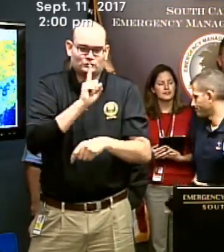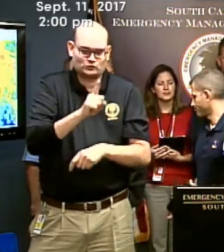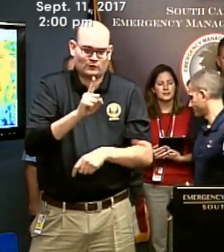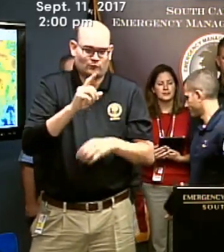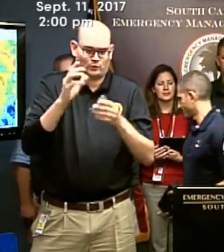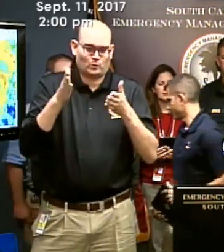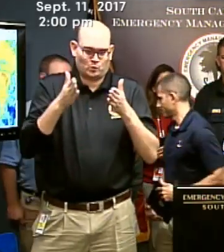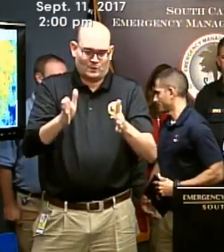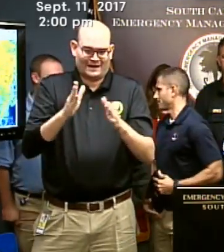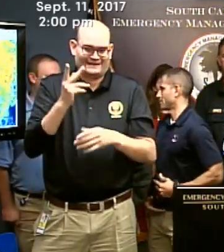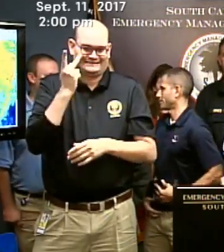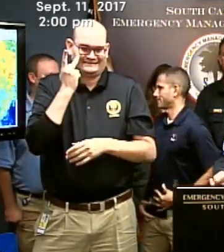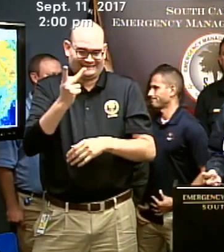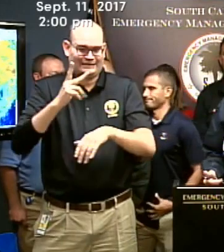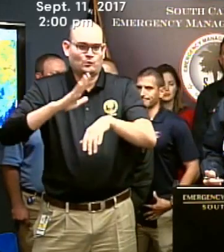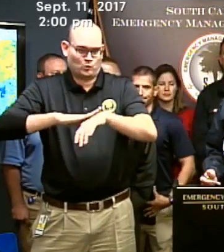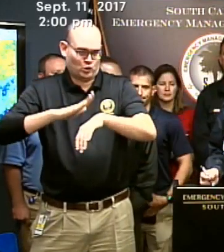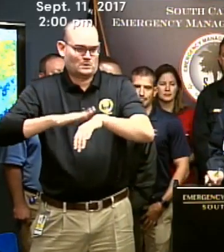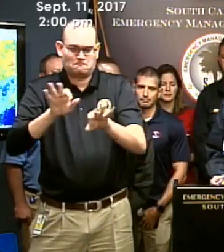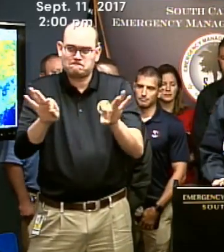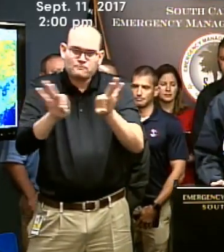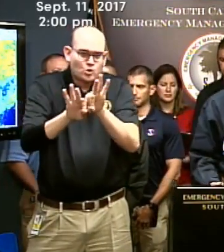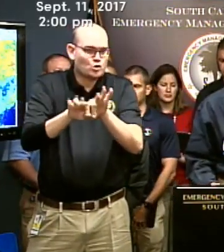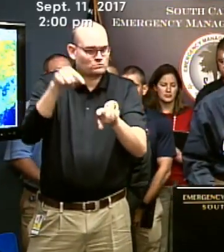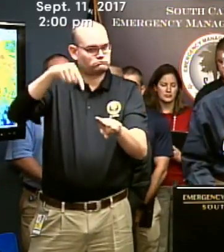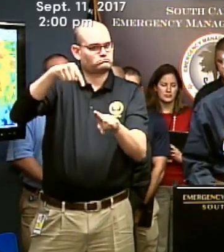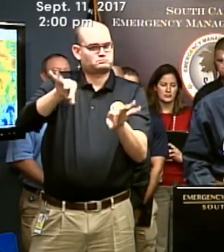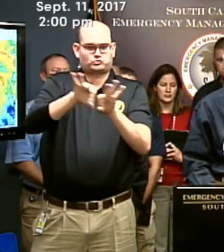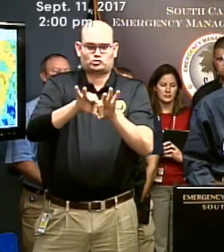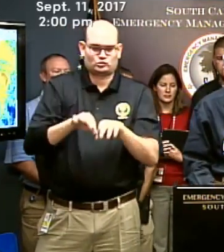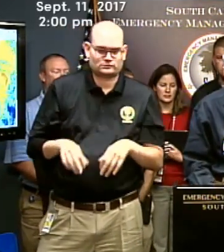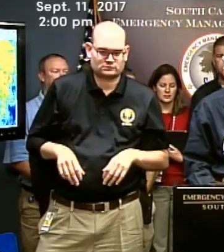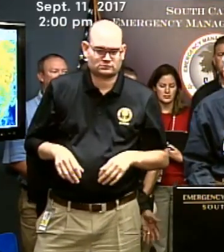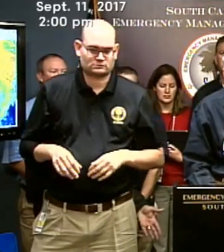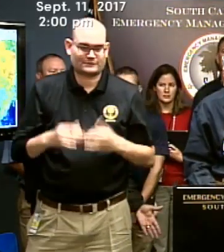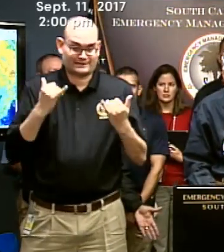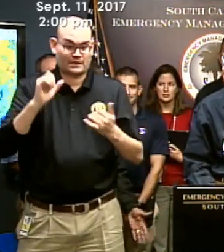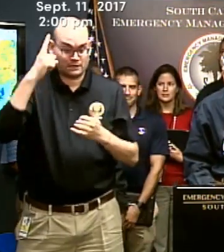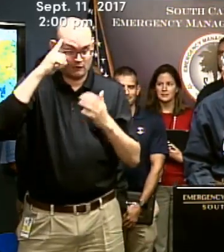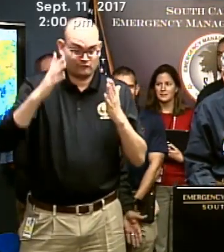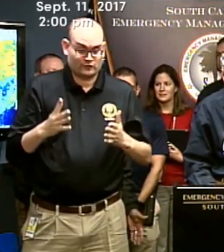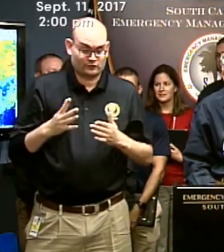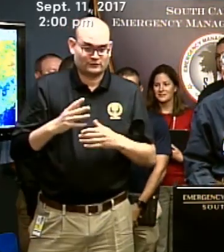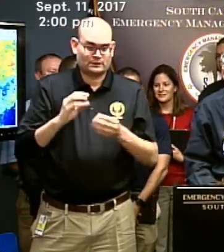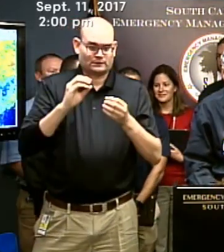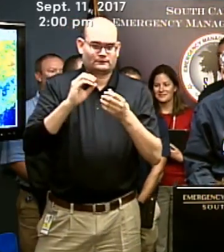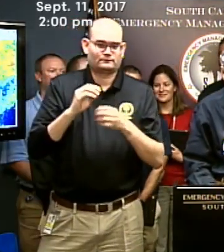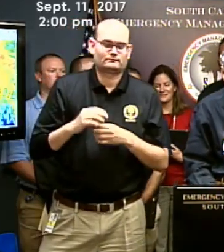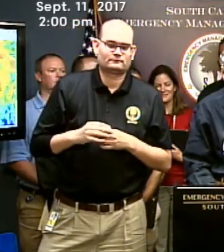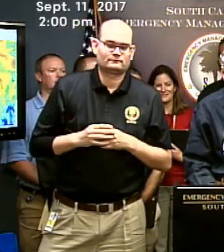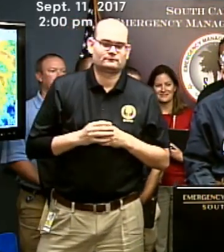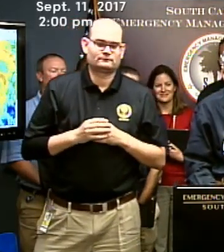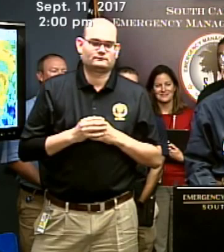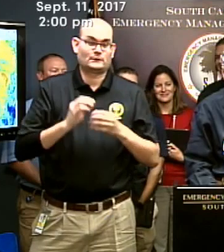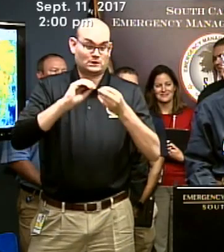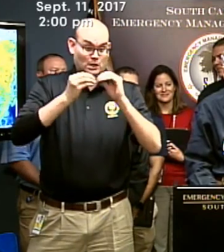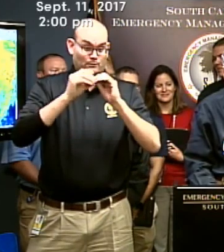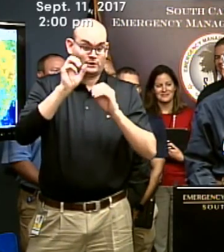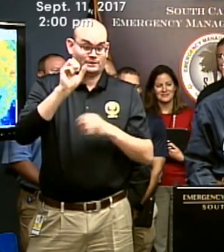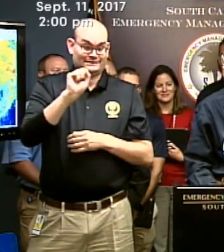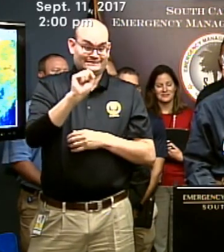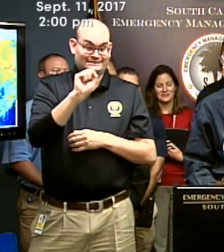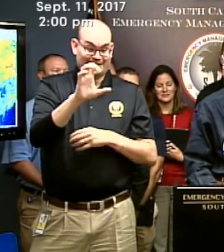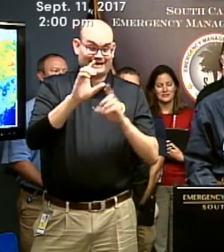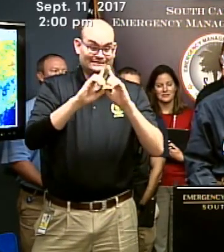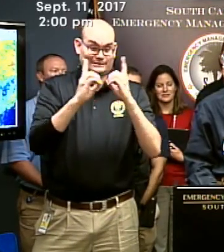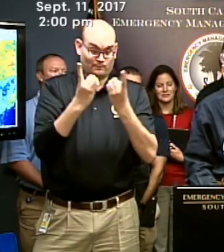you. So here's some numbers for you from around the state. The South Carolina Department of